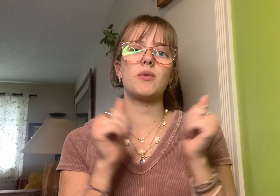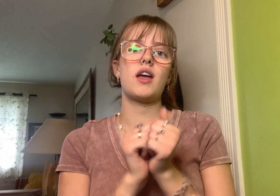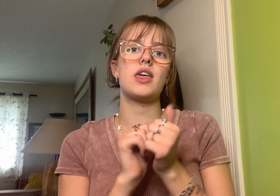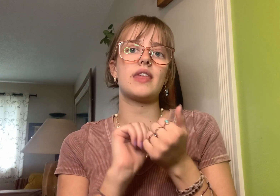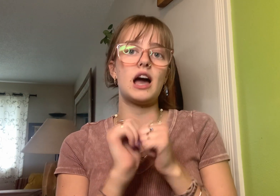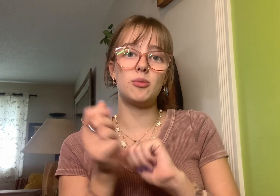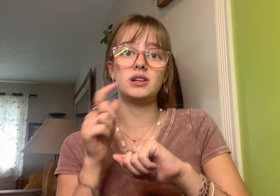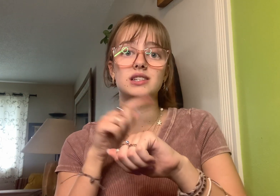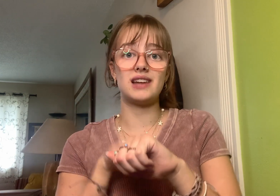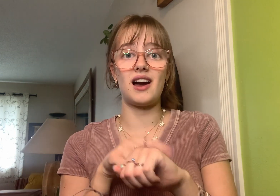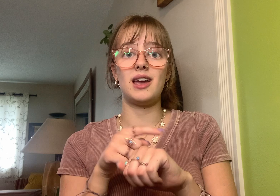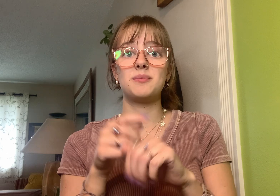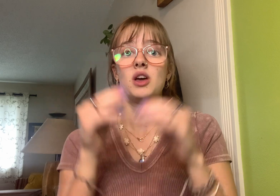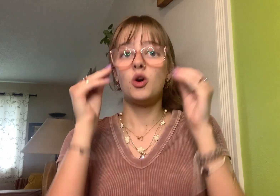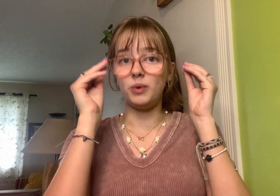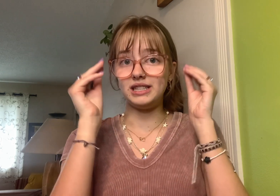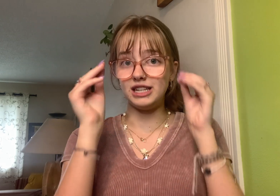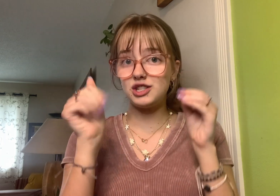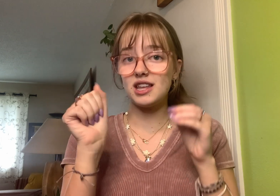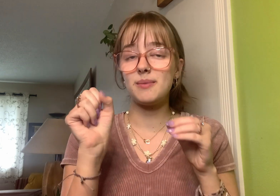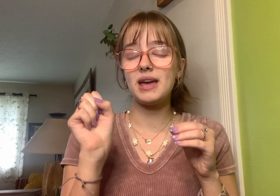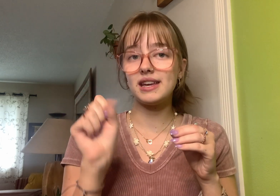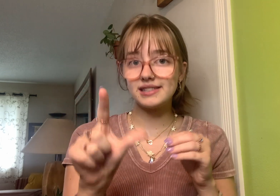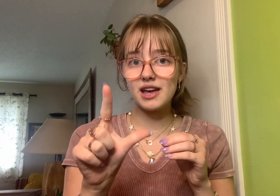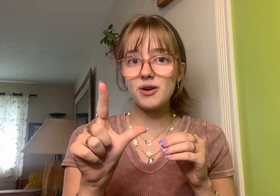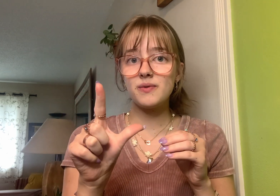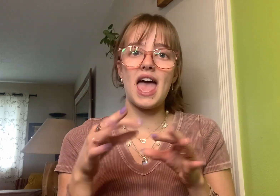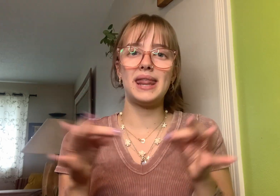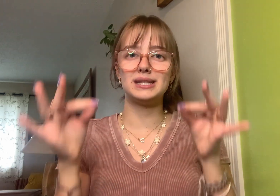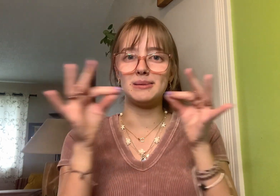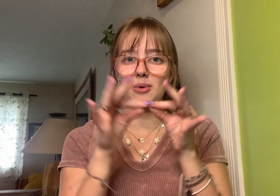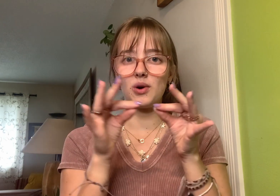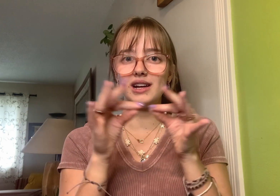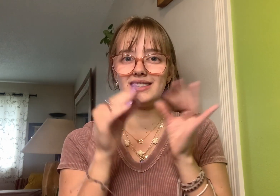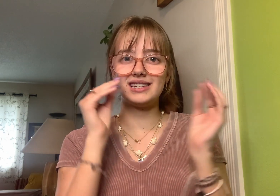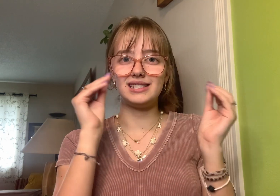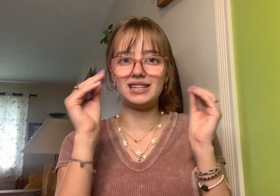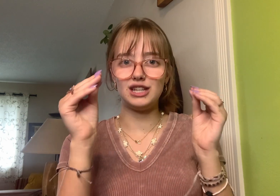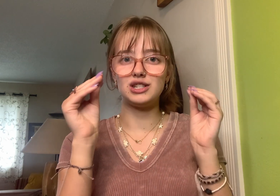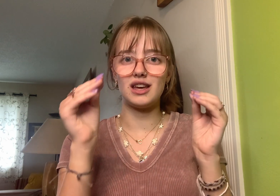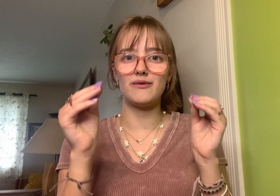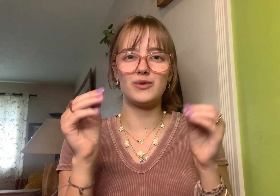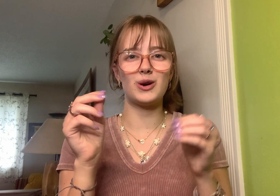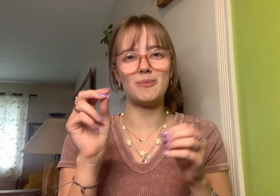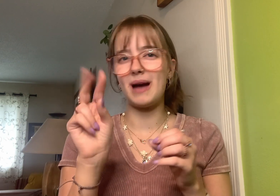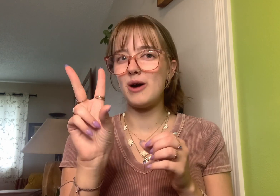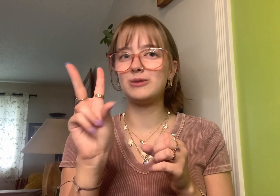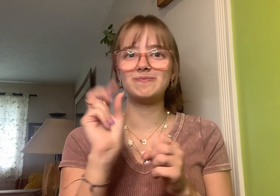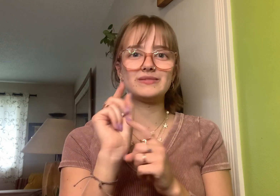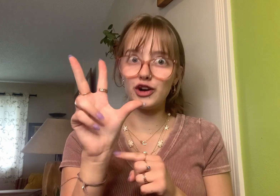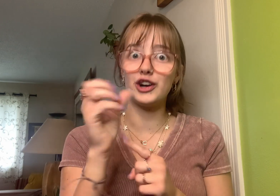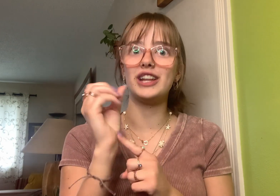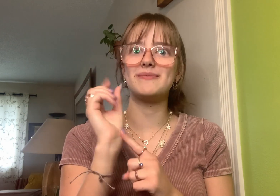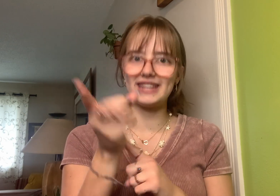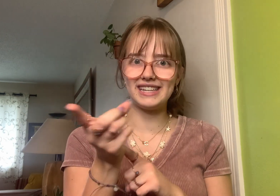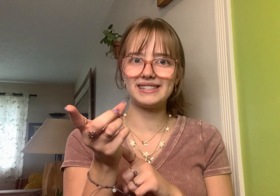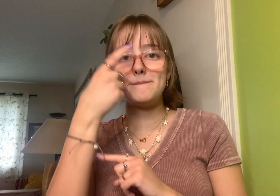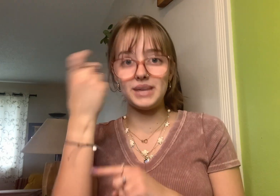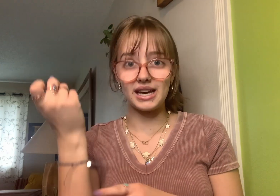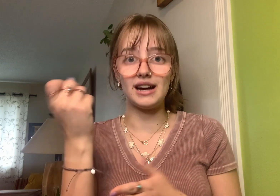with how much time we teach them ASL, and it's important to teach them for about 30 minutes